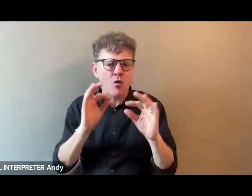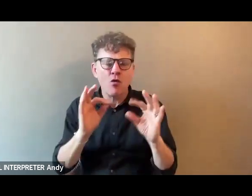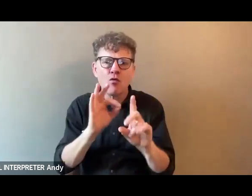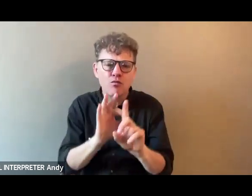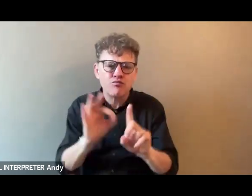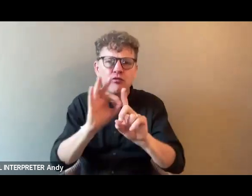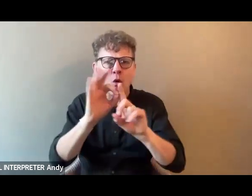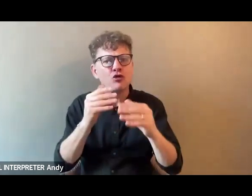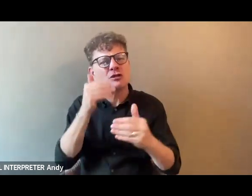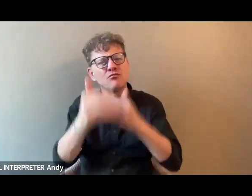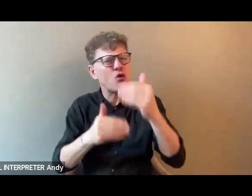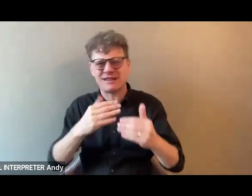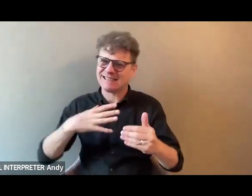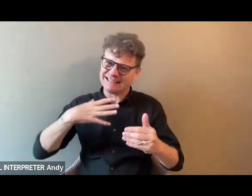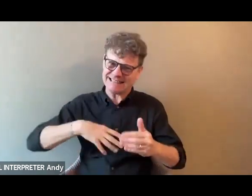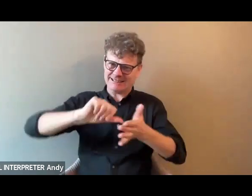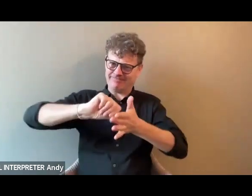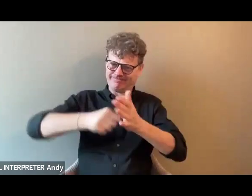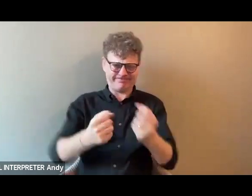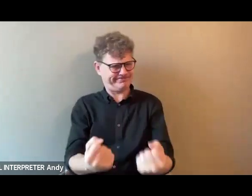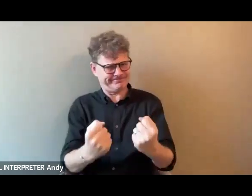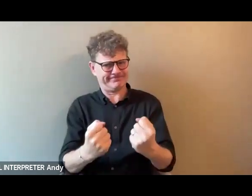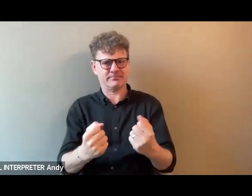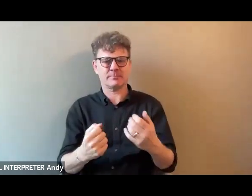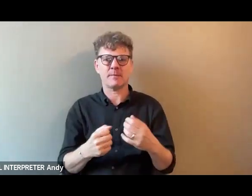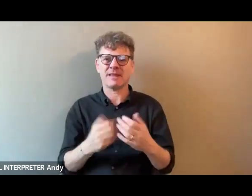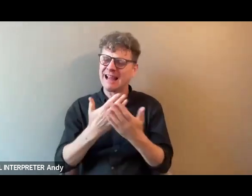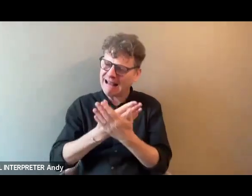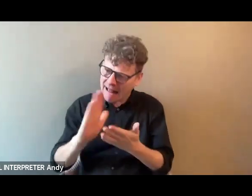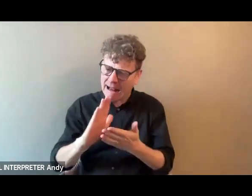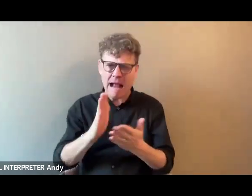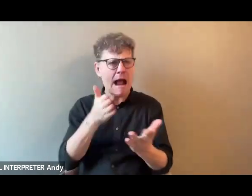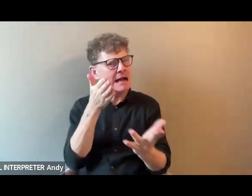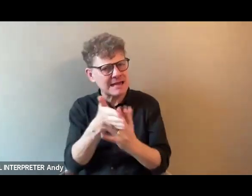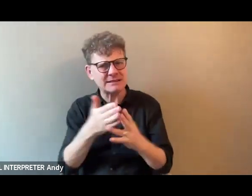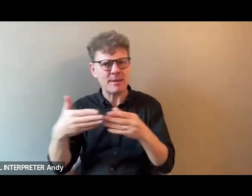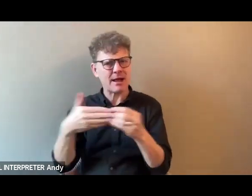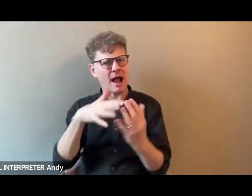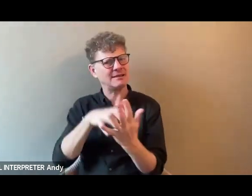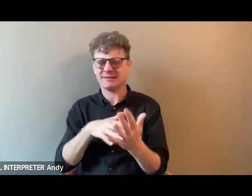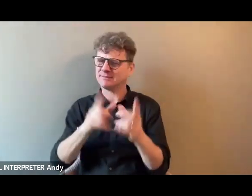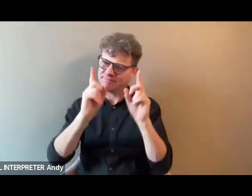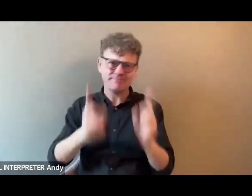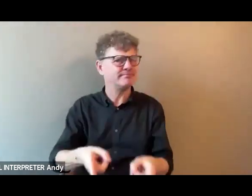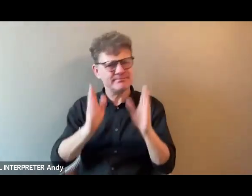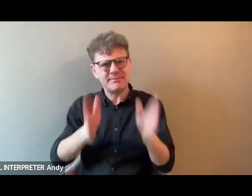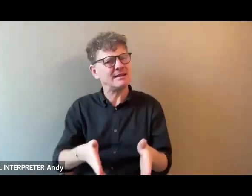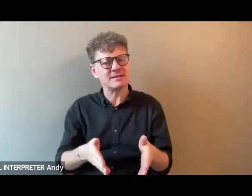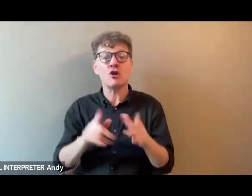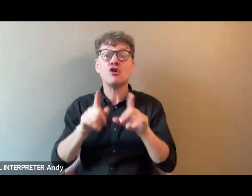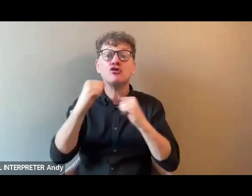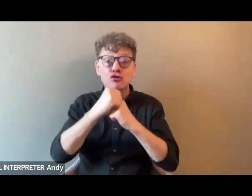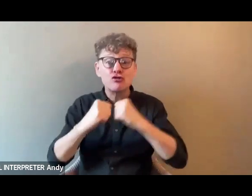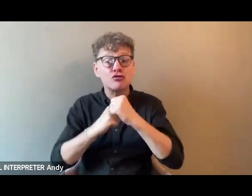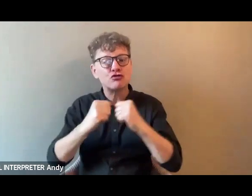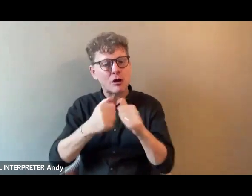processes should be strengthened. You know, clear, accessible guidance is essential, and structured